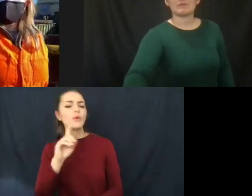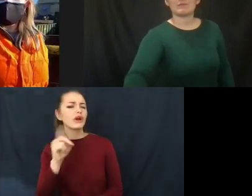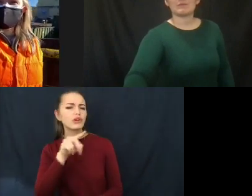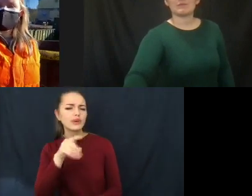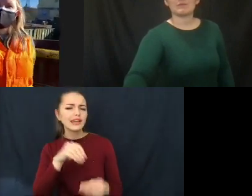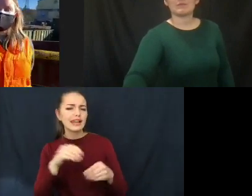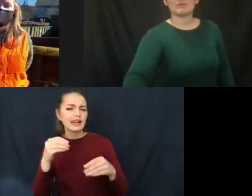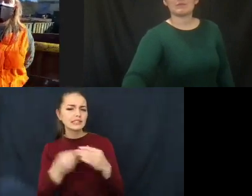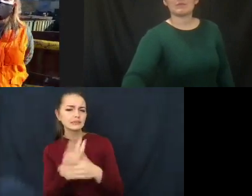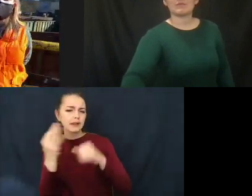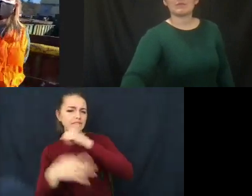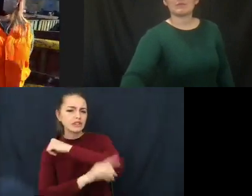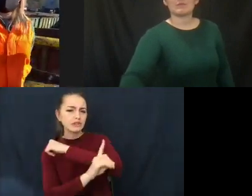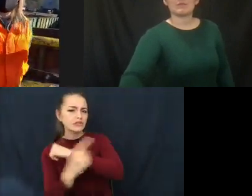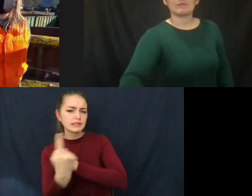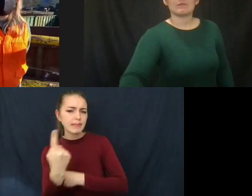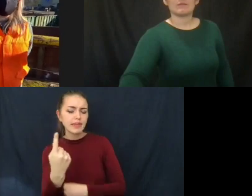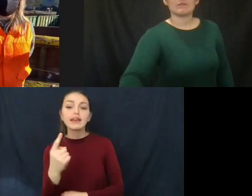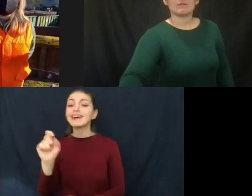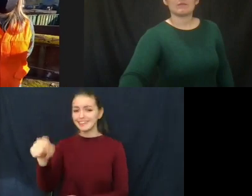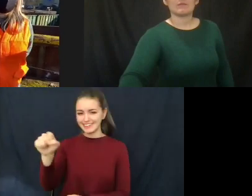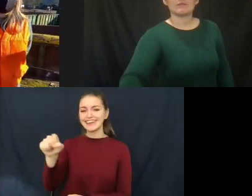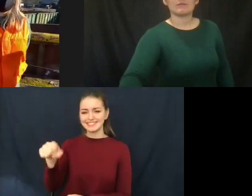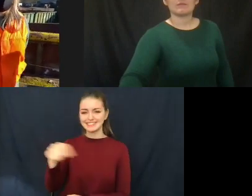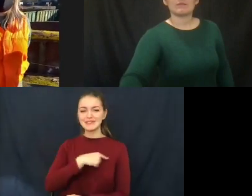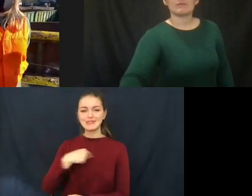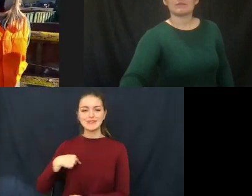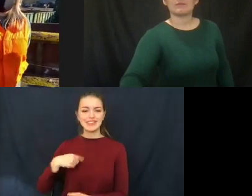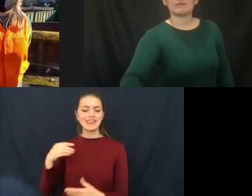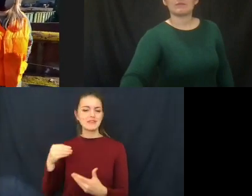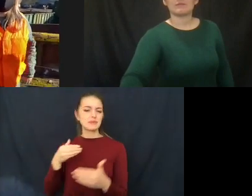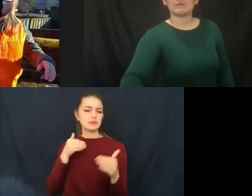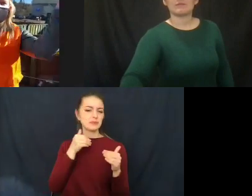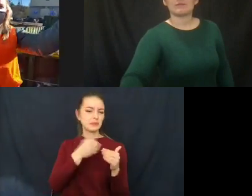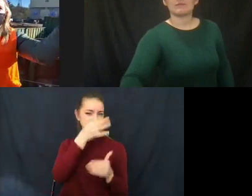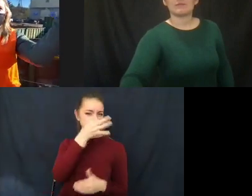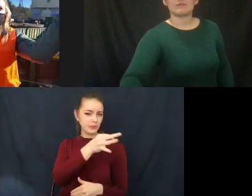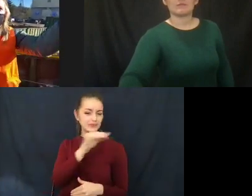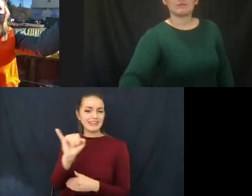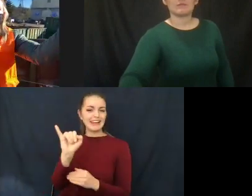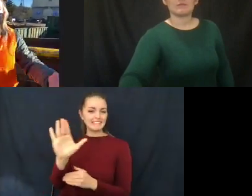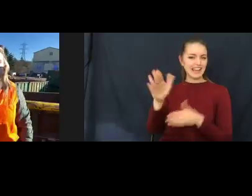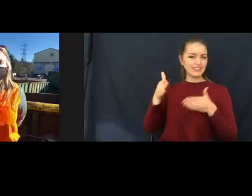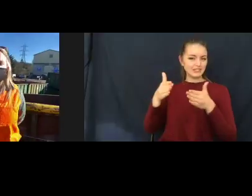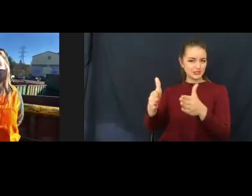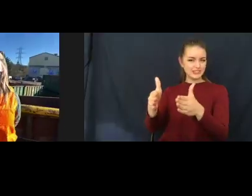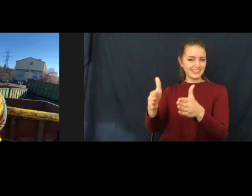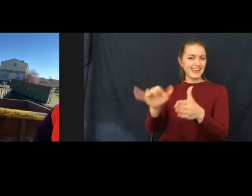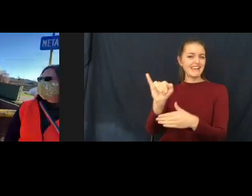something? Yes, we are right beside the I-5 highway